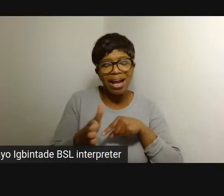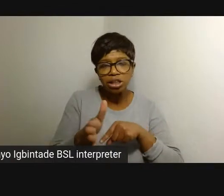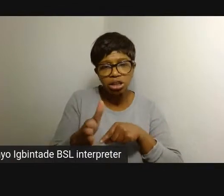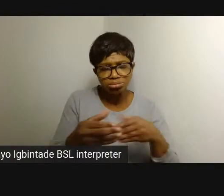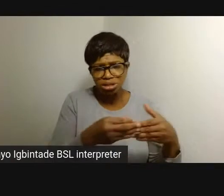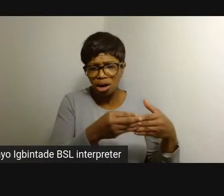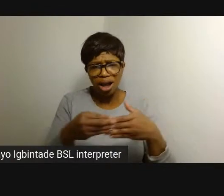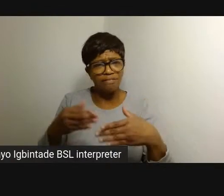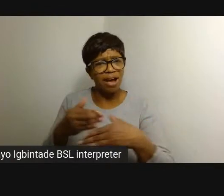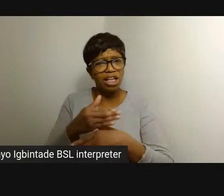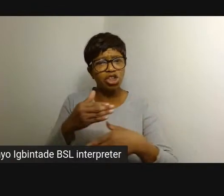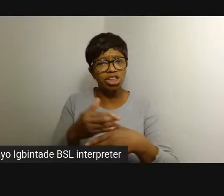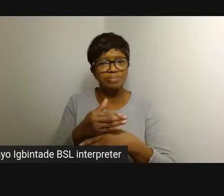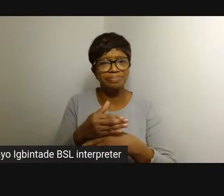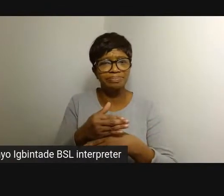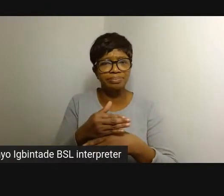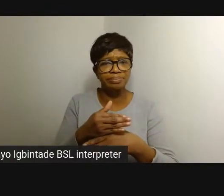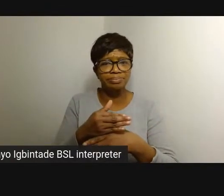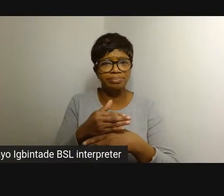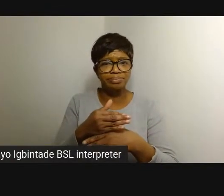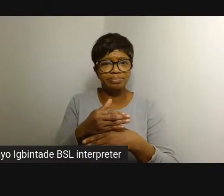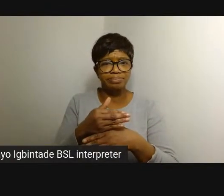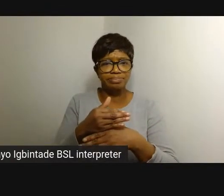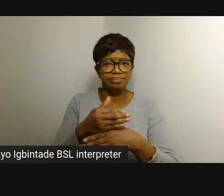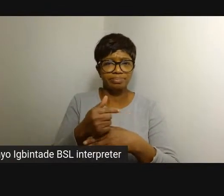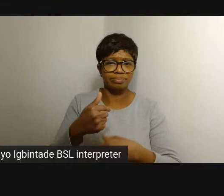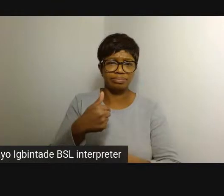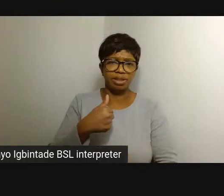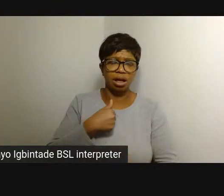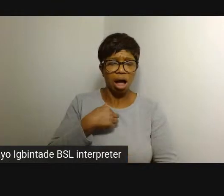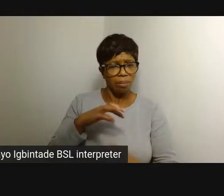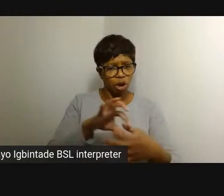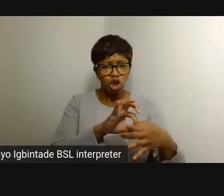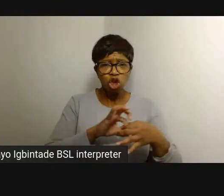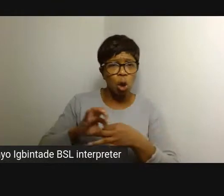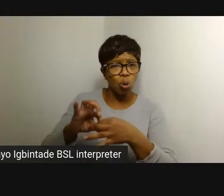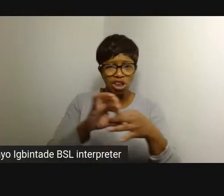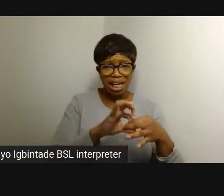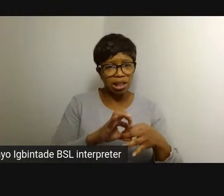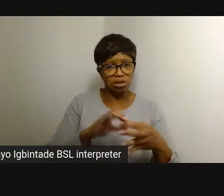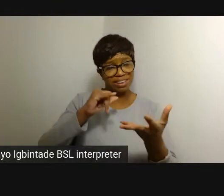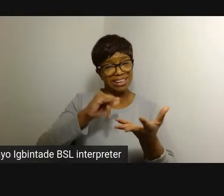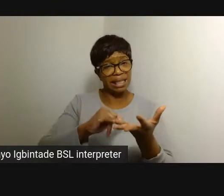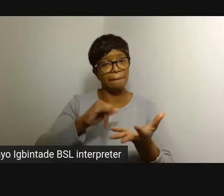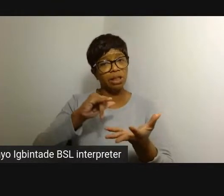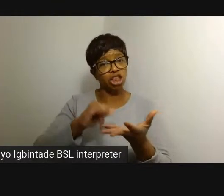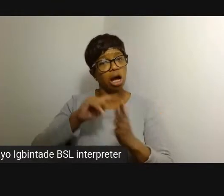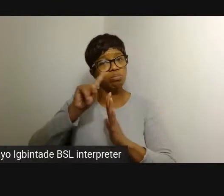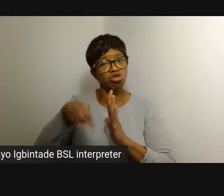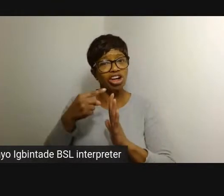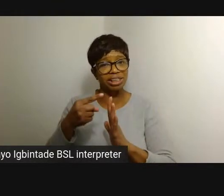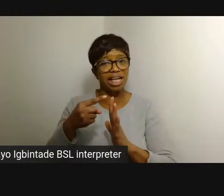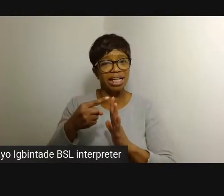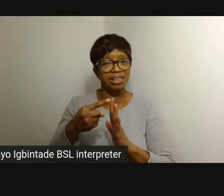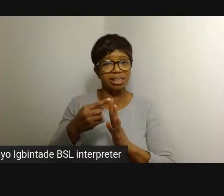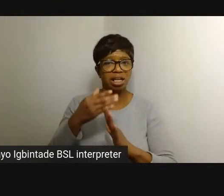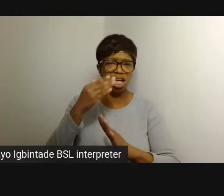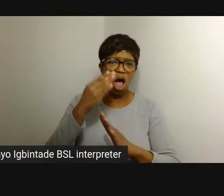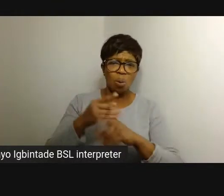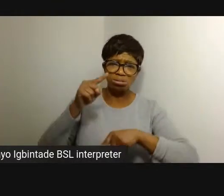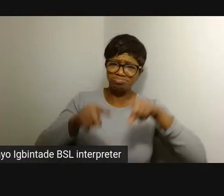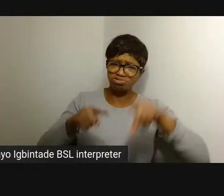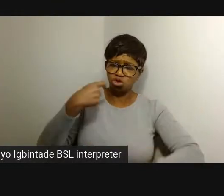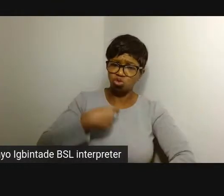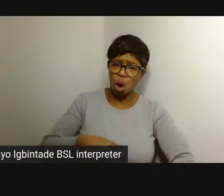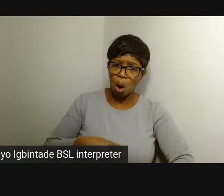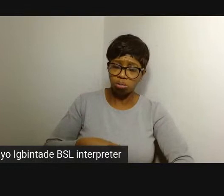action. So I'm an associate of the Sam Sharpe Project, and I work in academic roles